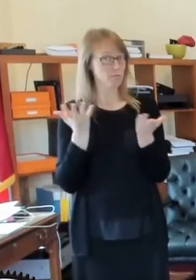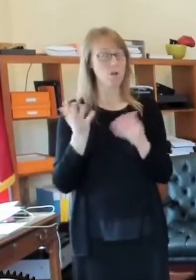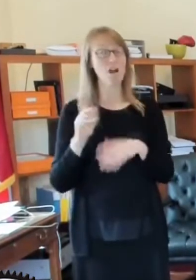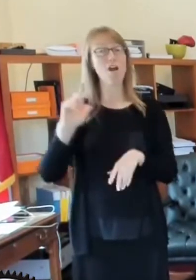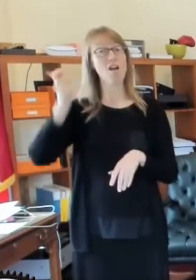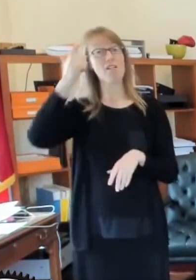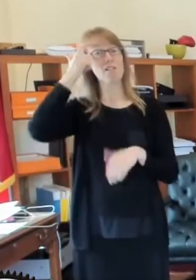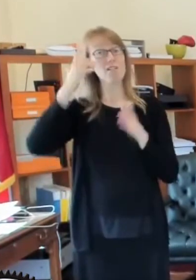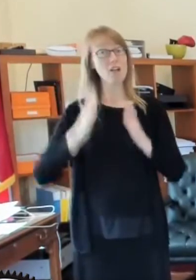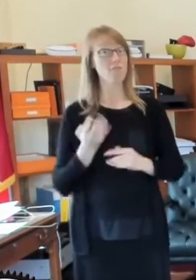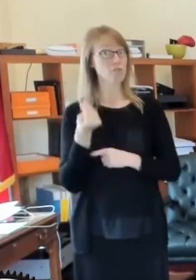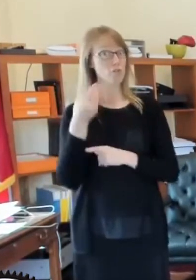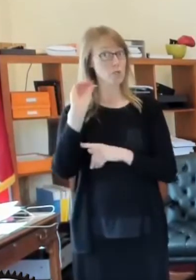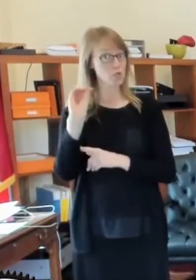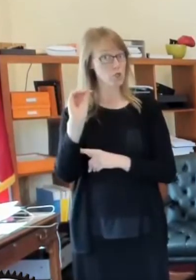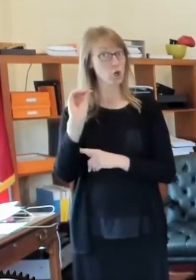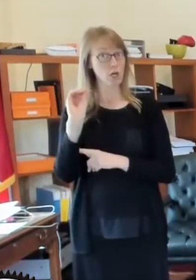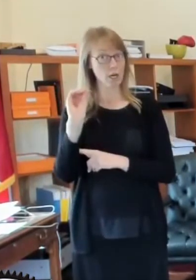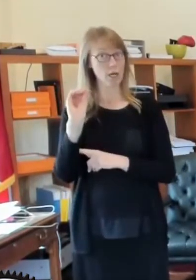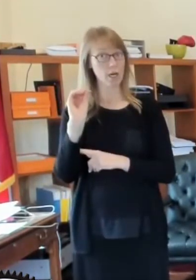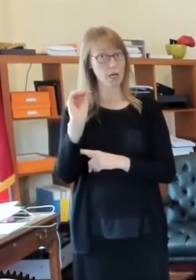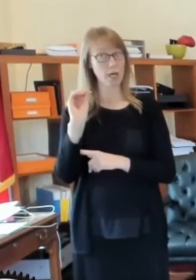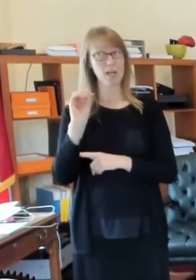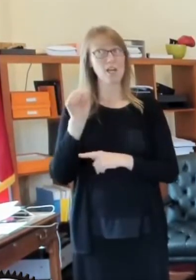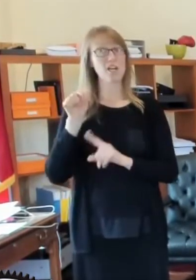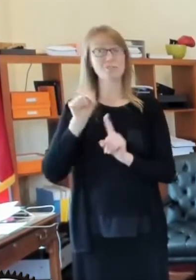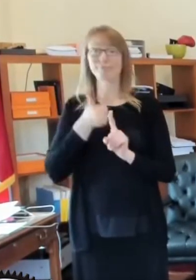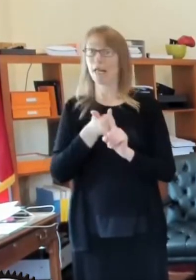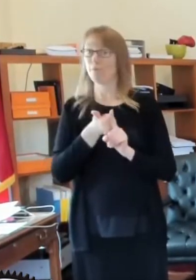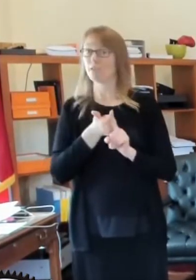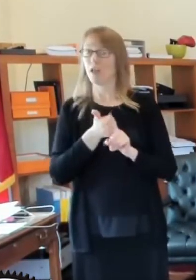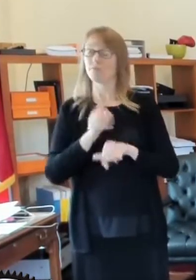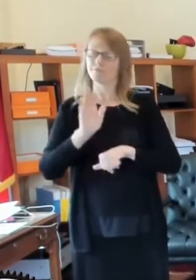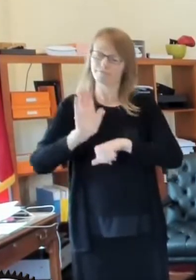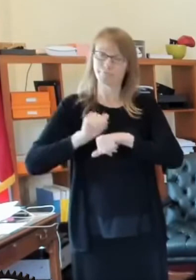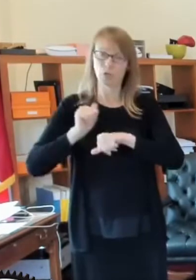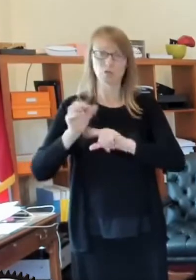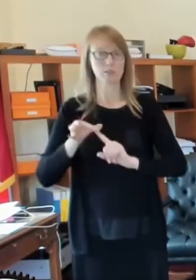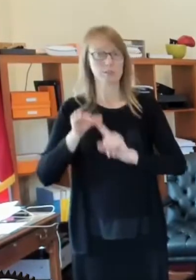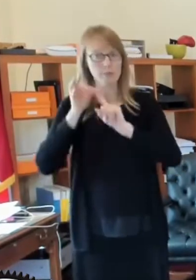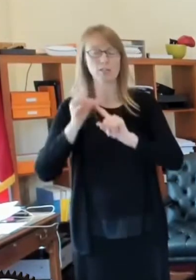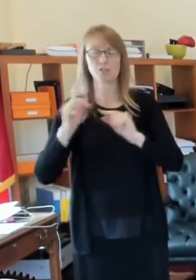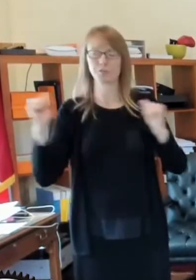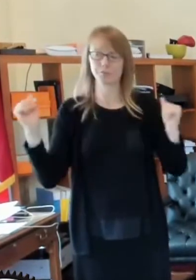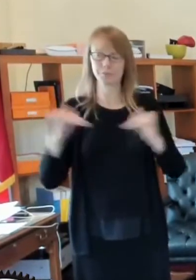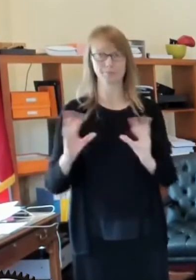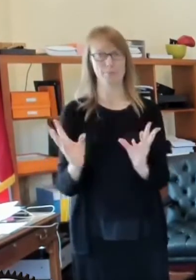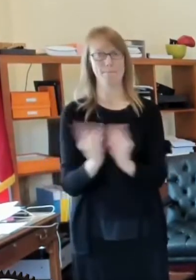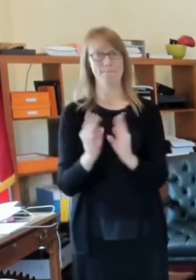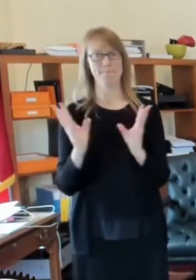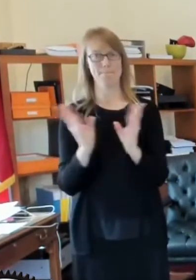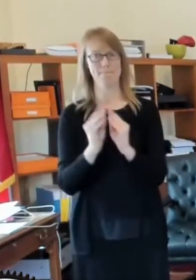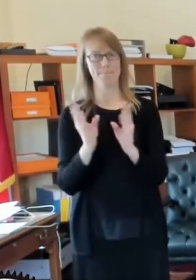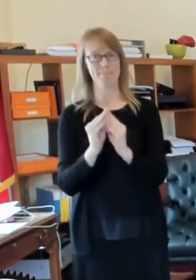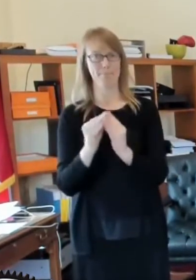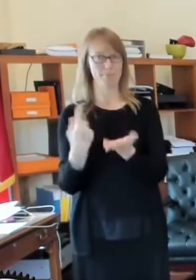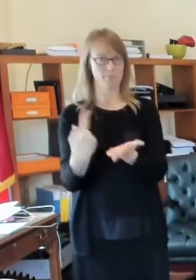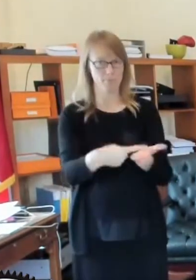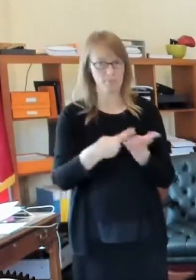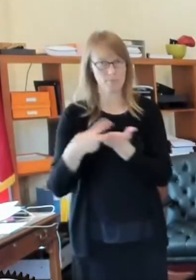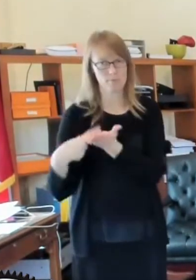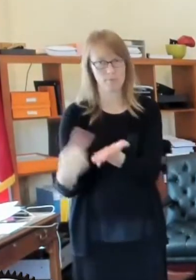ago, maybe 2 hours by now, has called a special session for the legislature. And it's going to